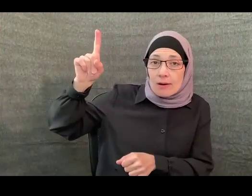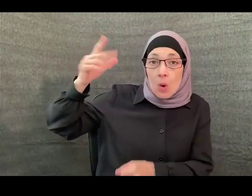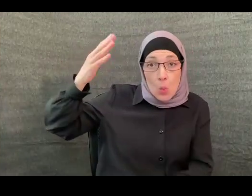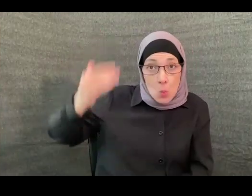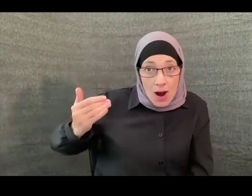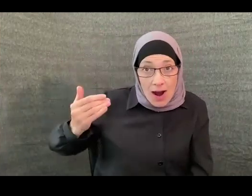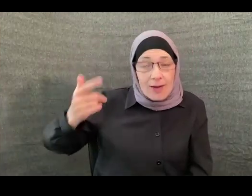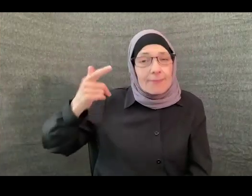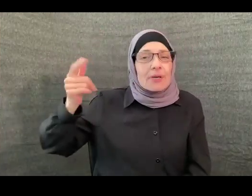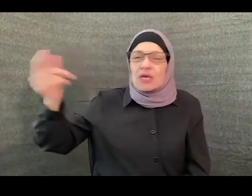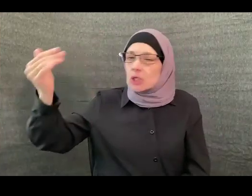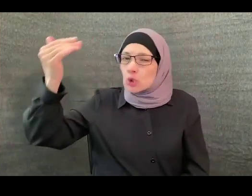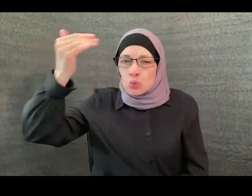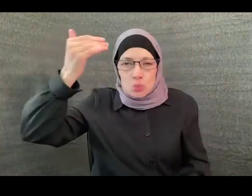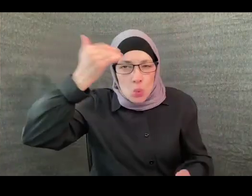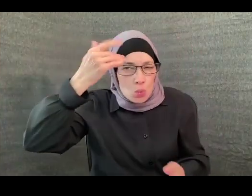what that you do.